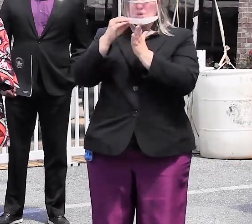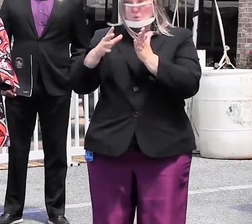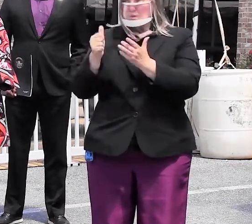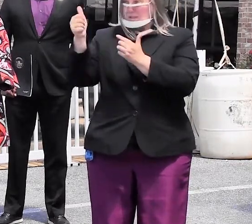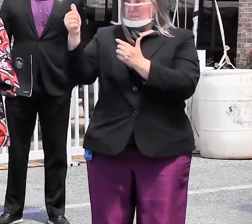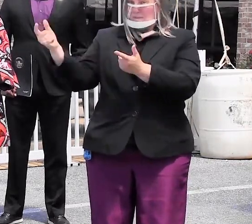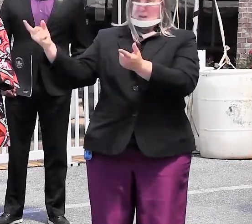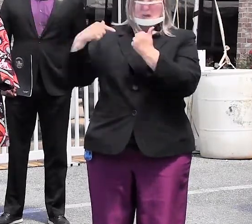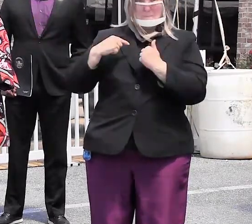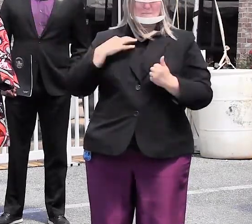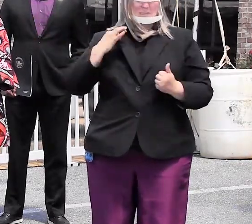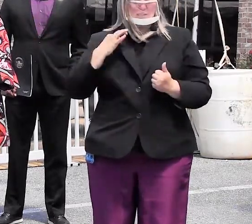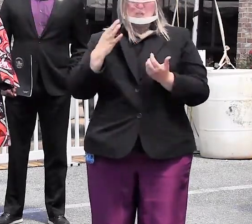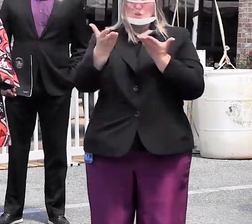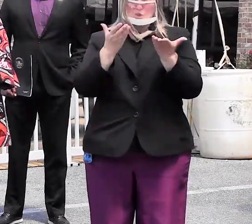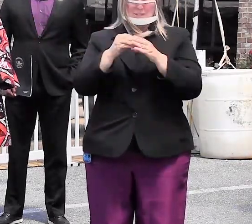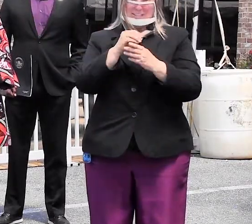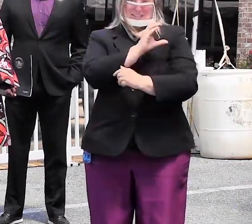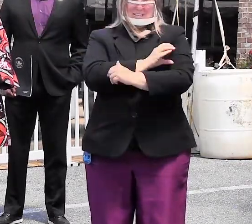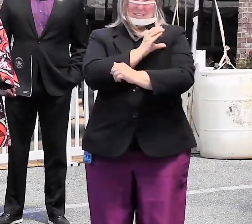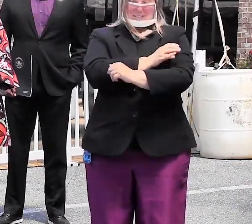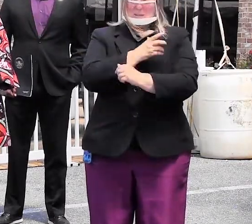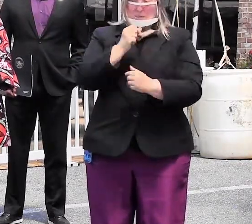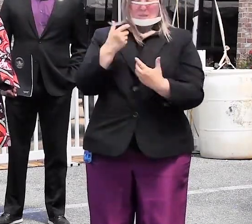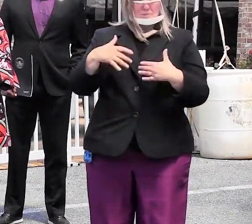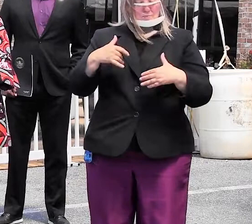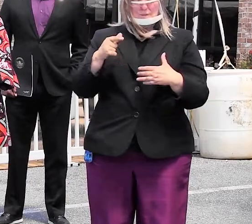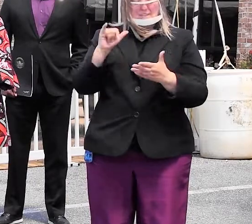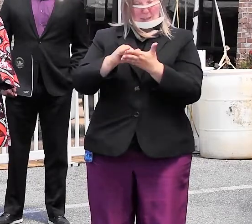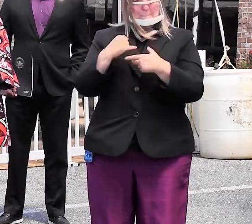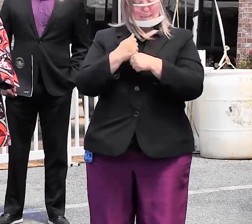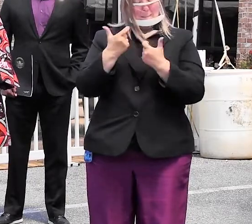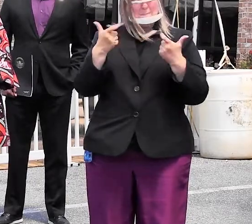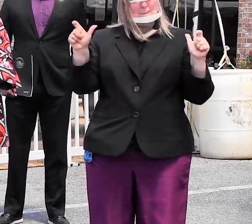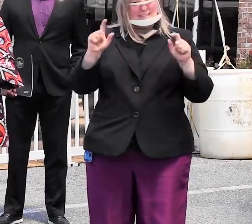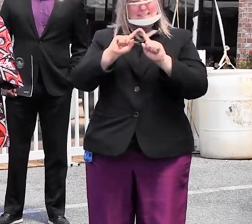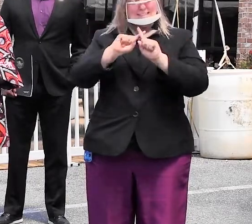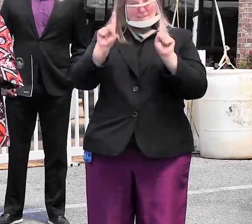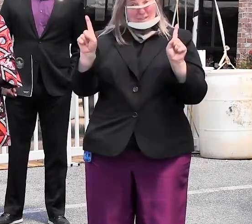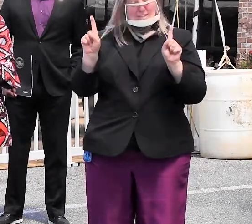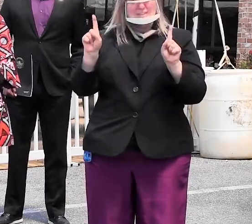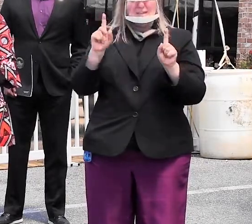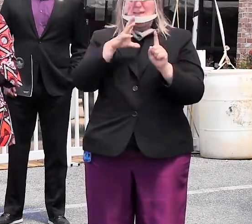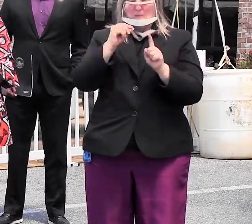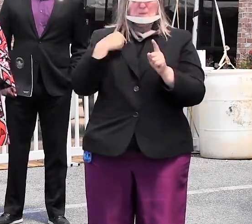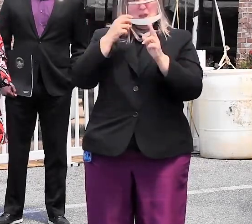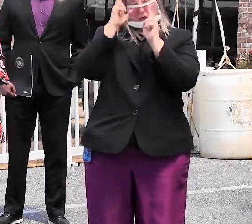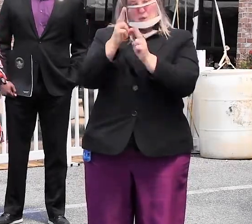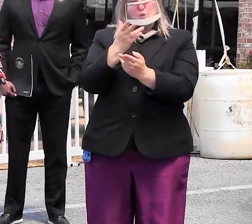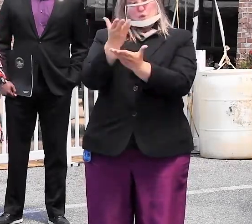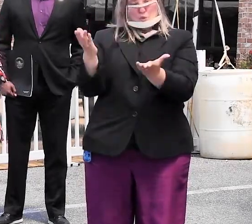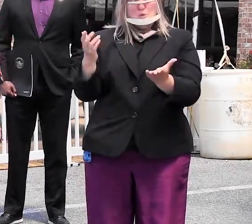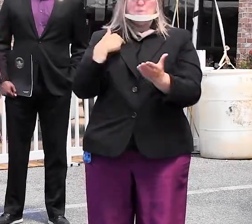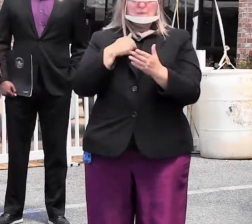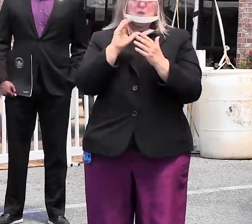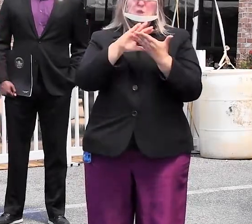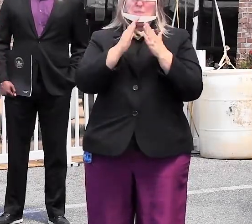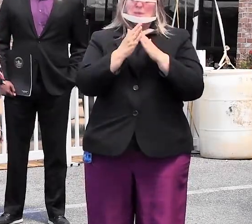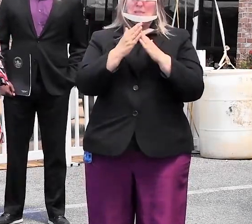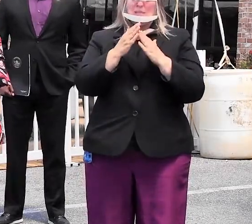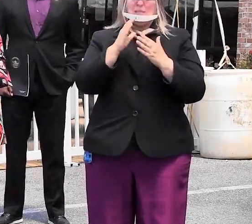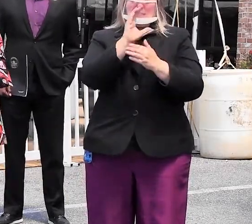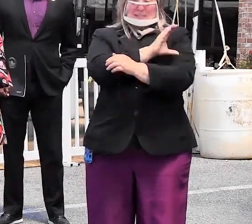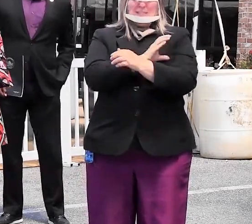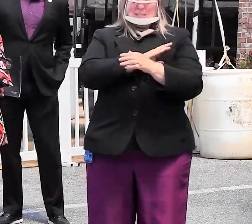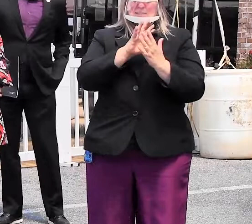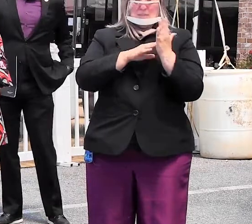helped to volunteer and serve in these clinics, because you've made a significant difference, and we honor you. We have a community clinic scheduled for today